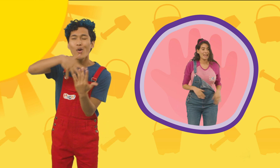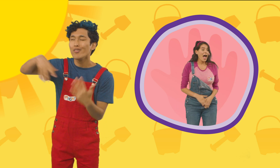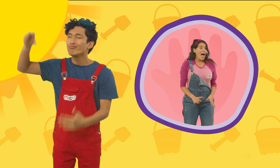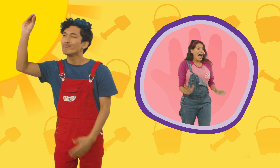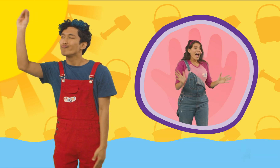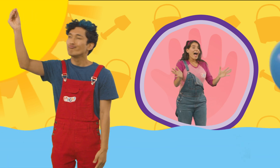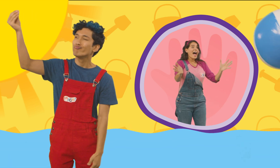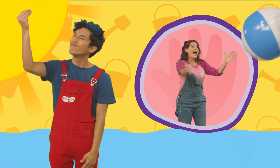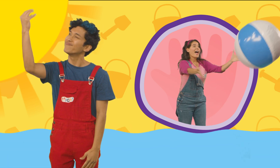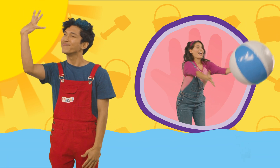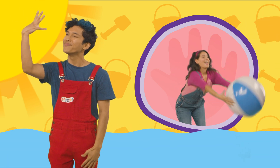we'll have some fun.